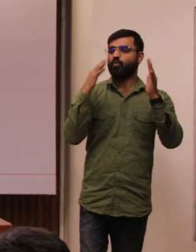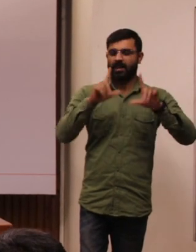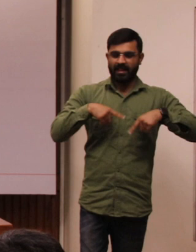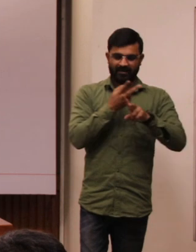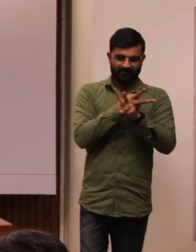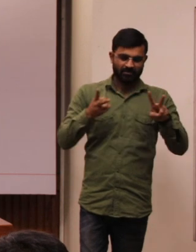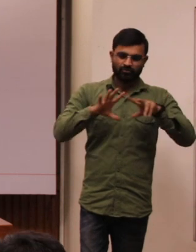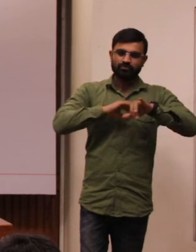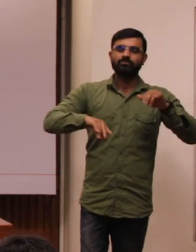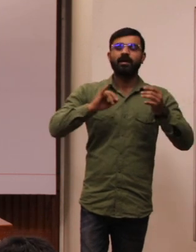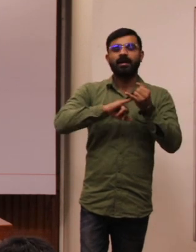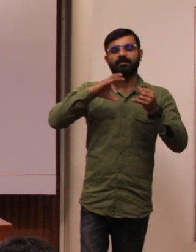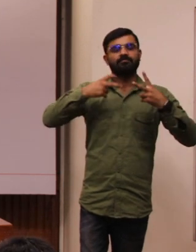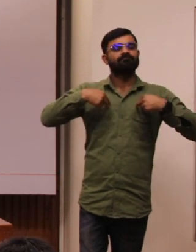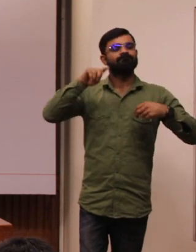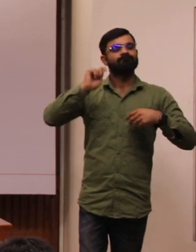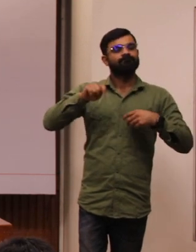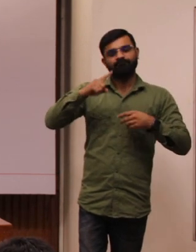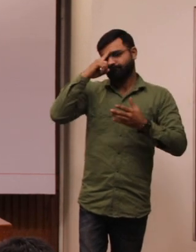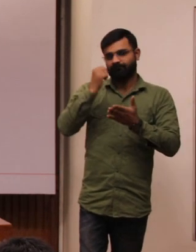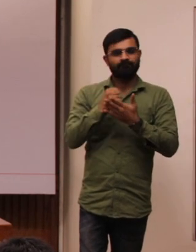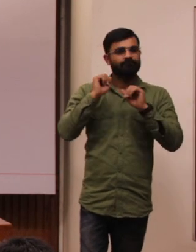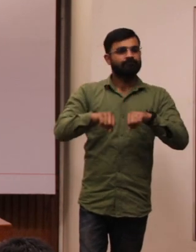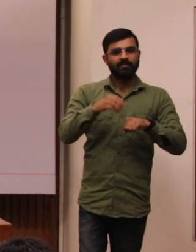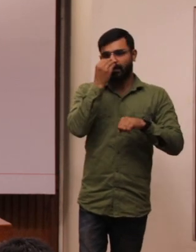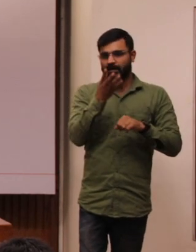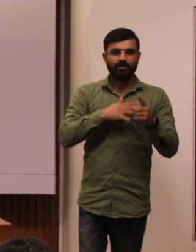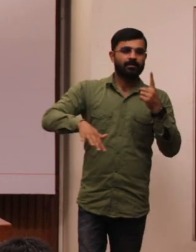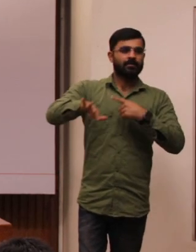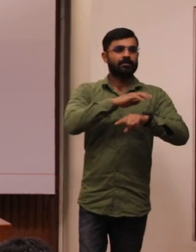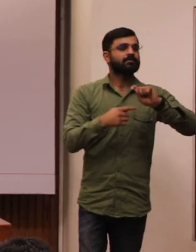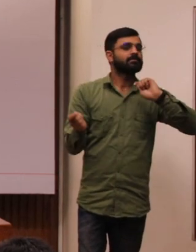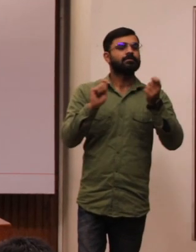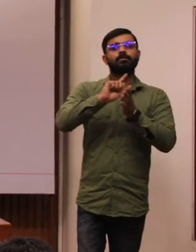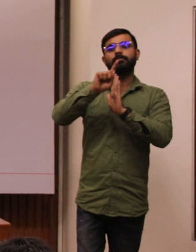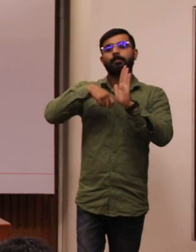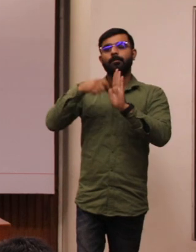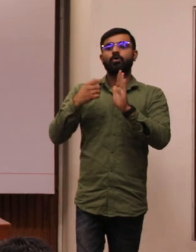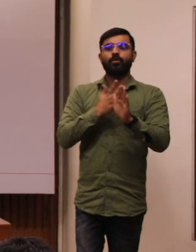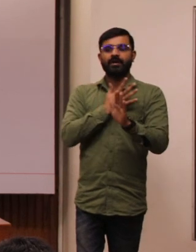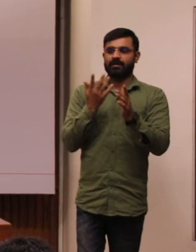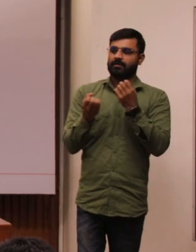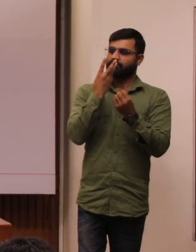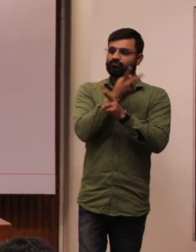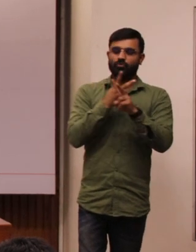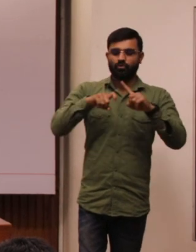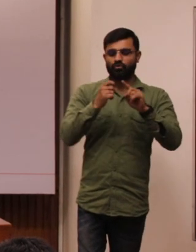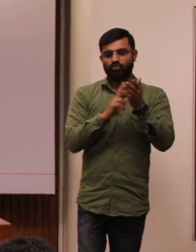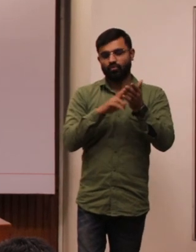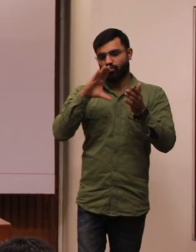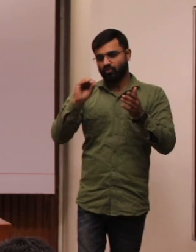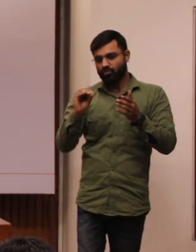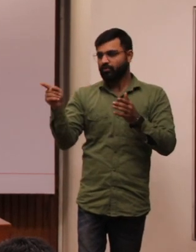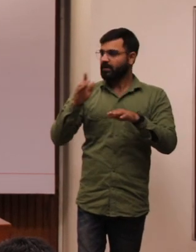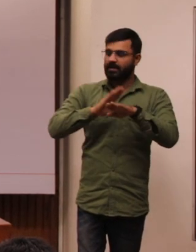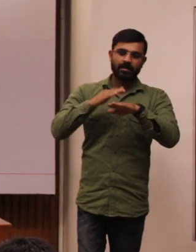the Honorable Supreme Court while deciding the Asiatic Land Translocation Project from Gray National Park to Kuno. Dr.